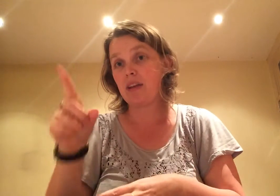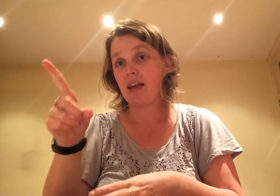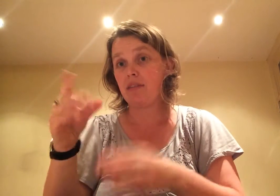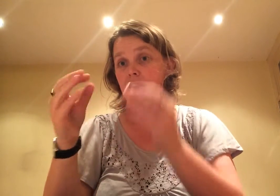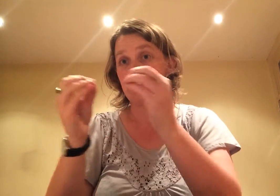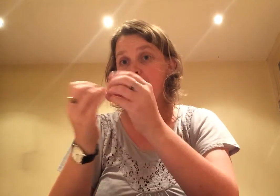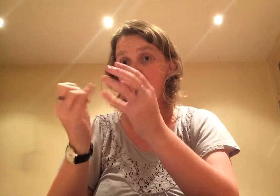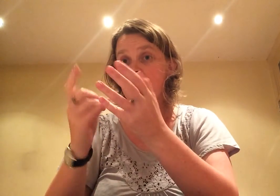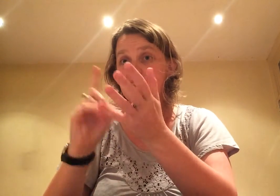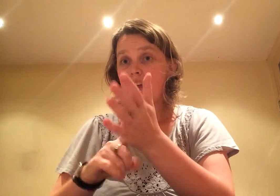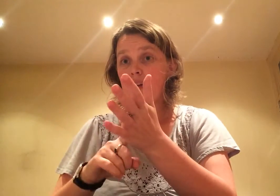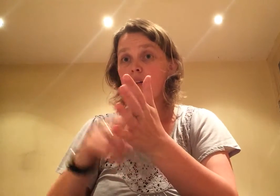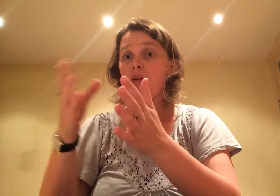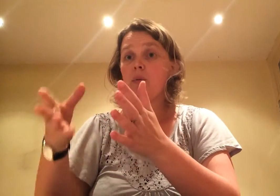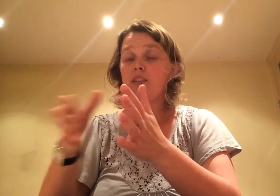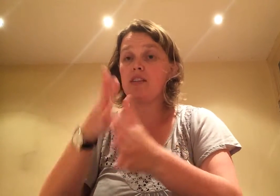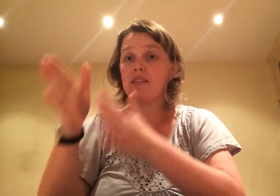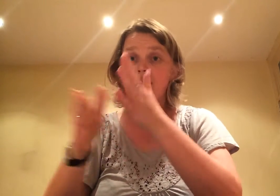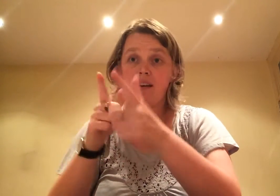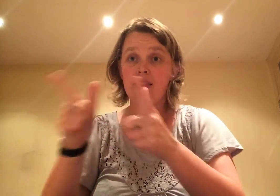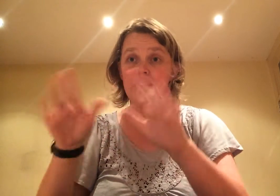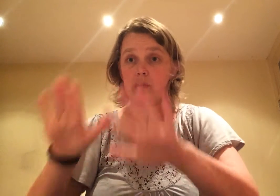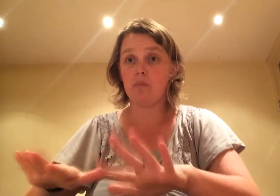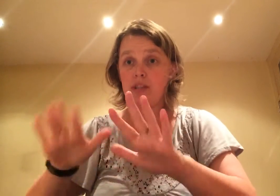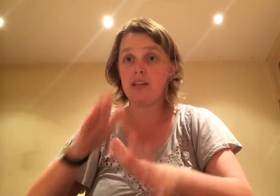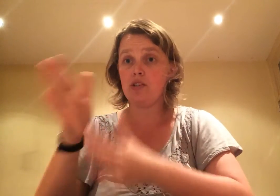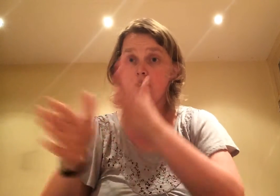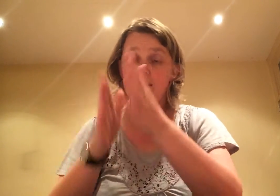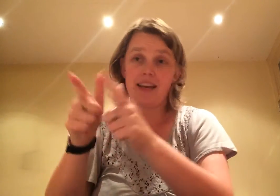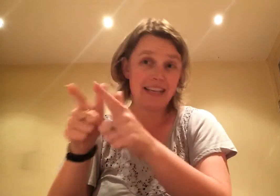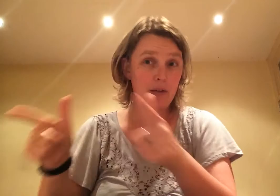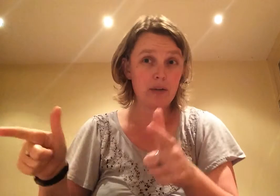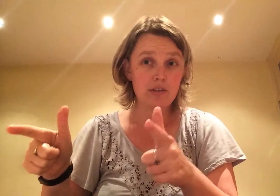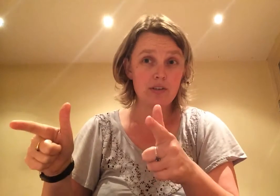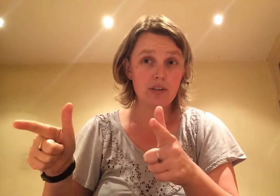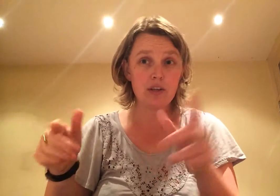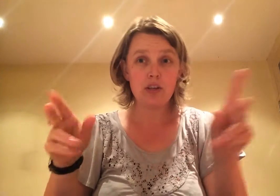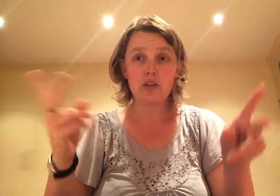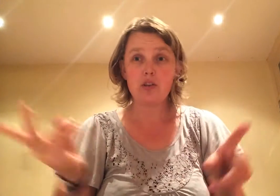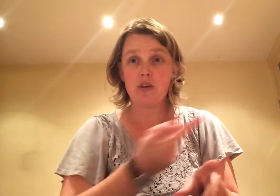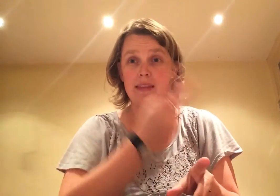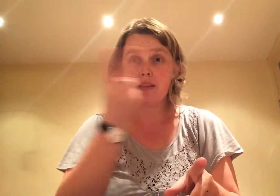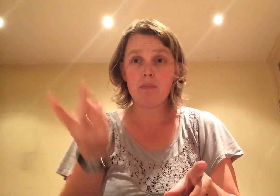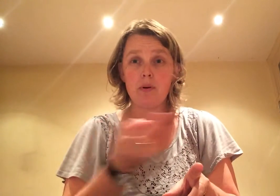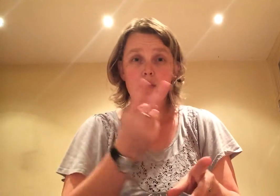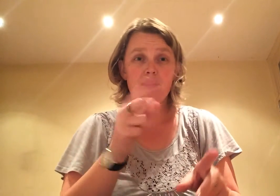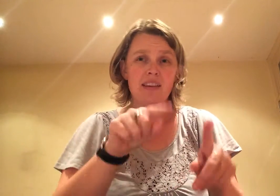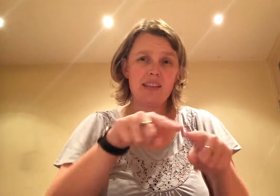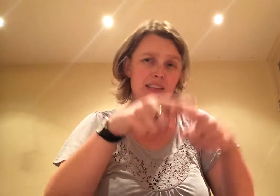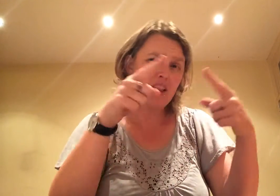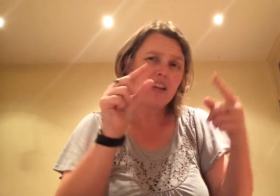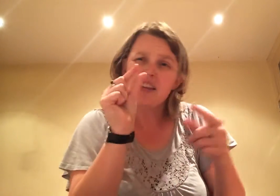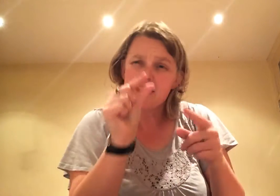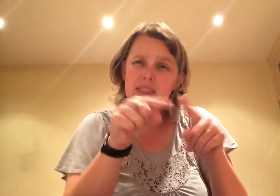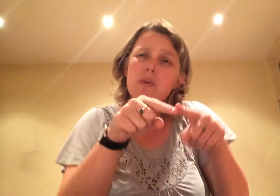have BSL, which is Sign Language, British Sign Language. So there's both, and this is where